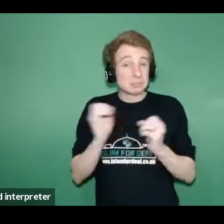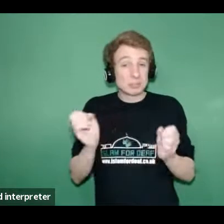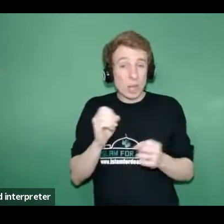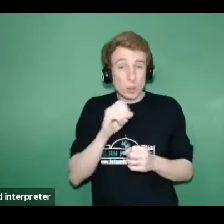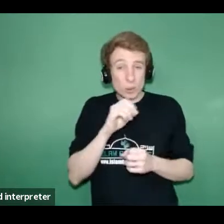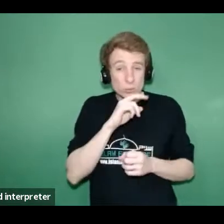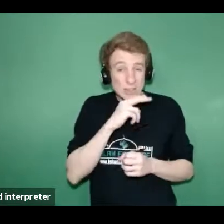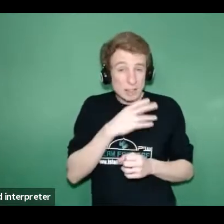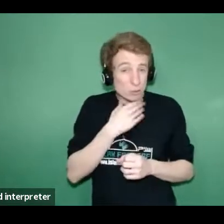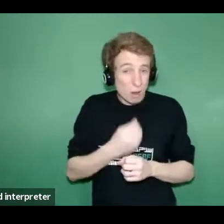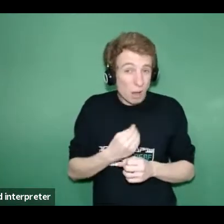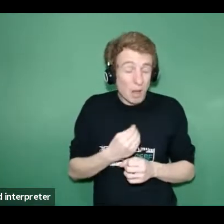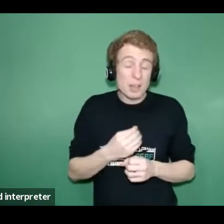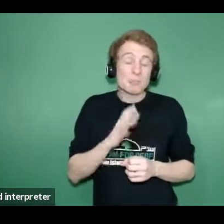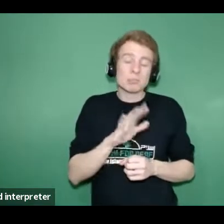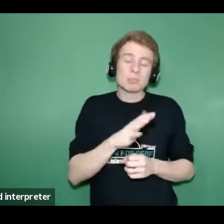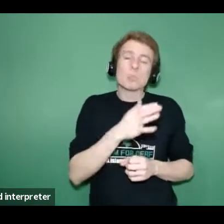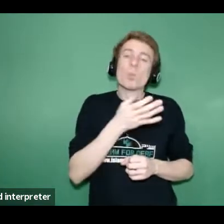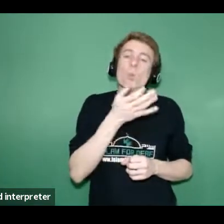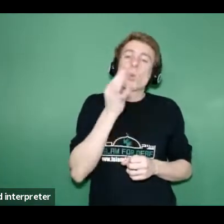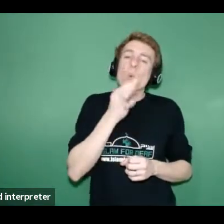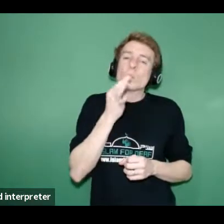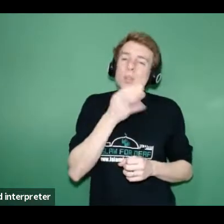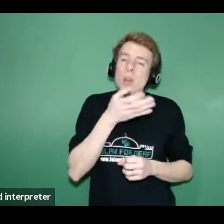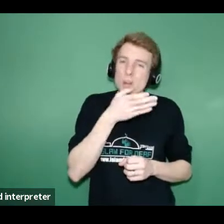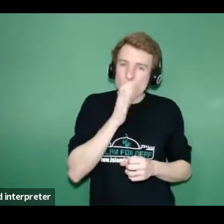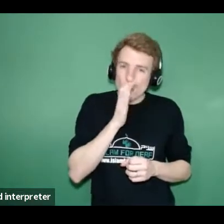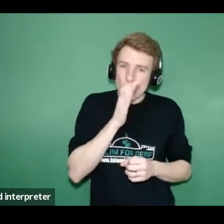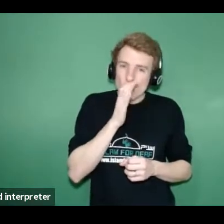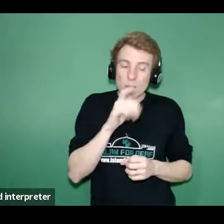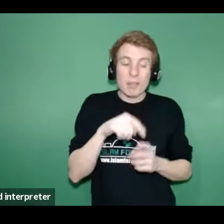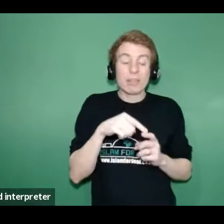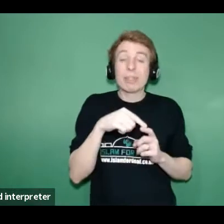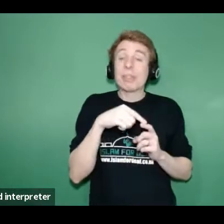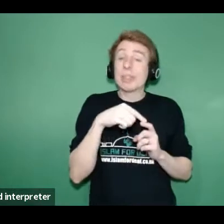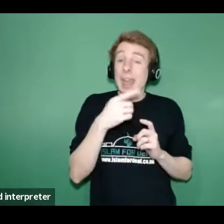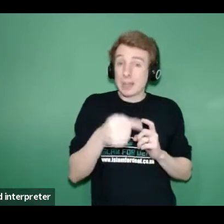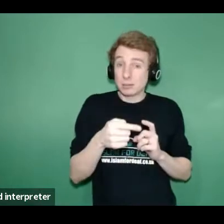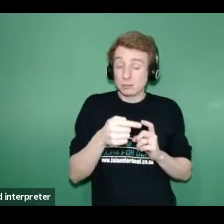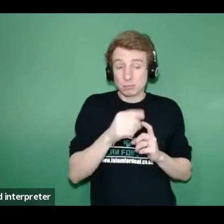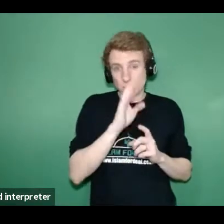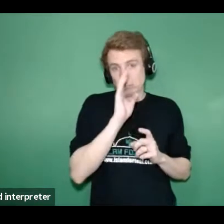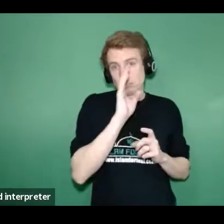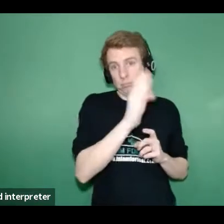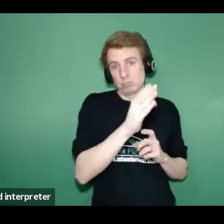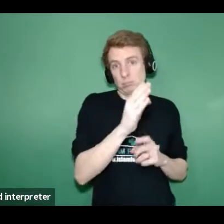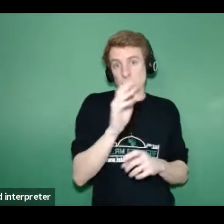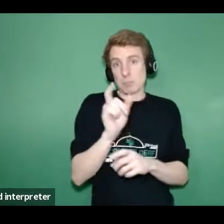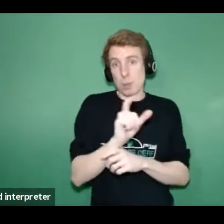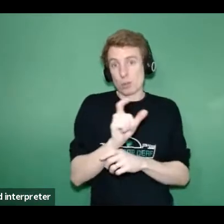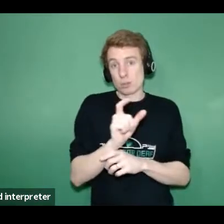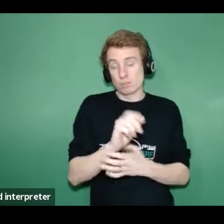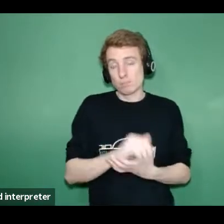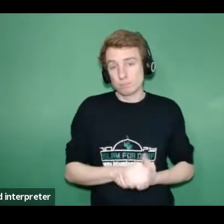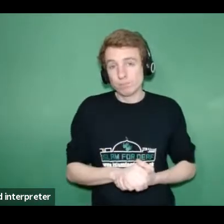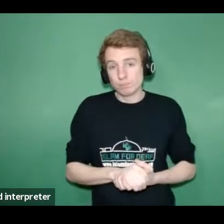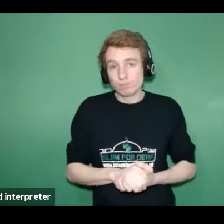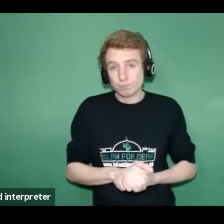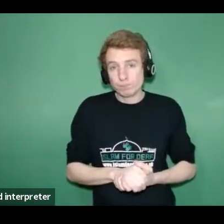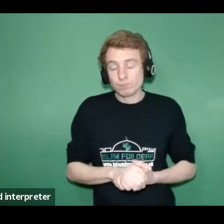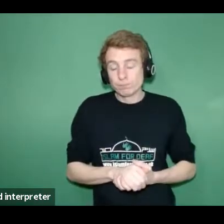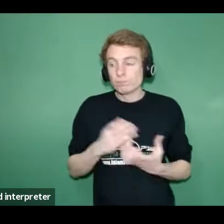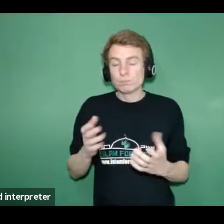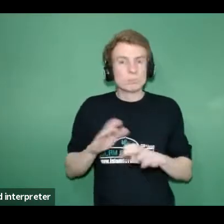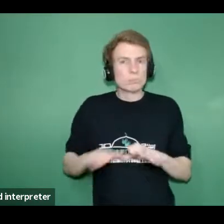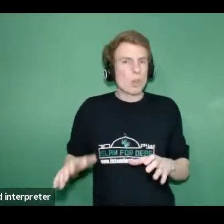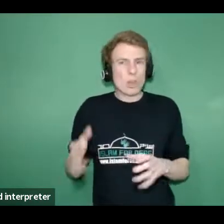then he would go to the masjid. And in this manner, with not overindulging and eating too much, acts of